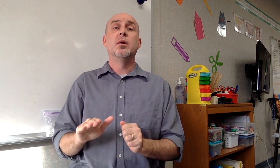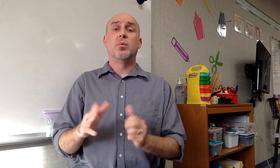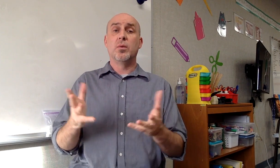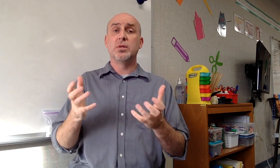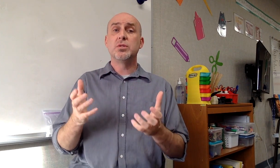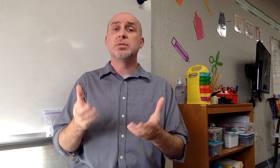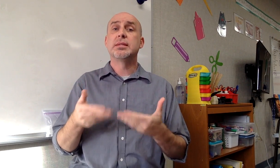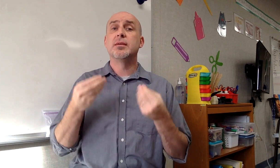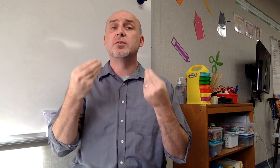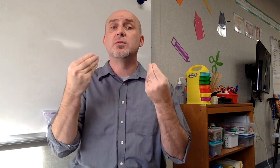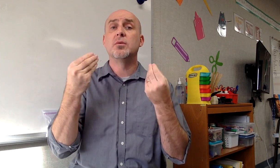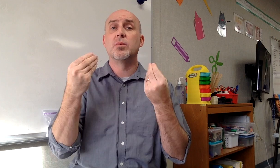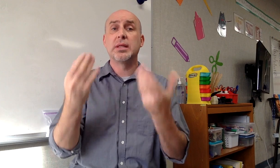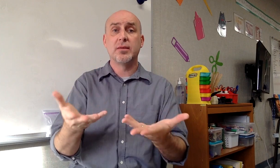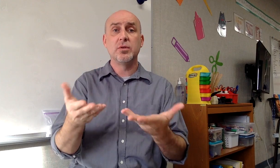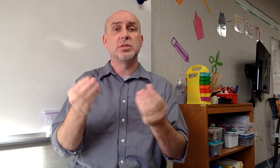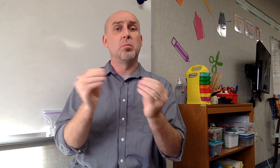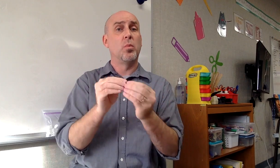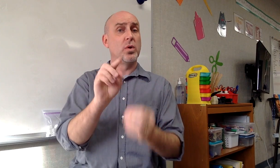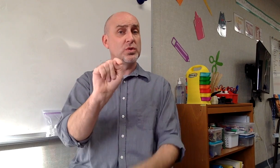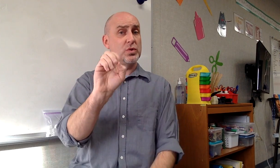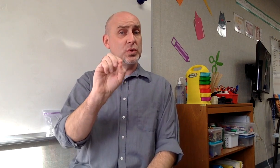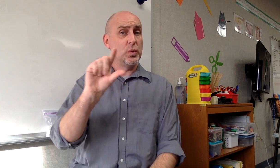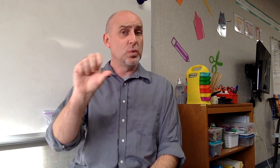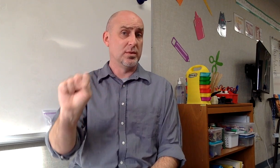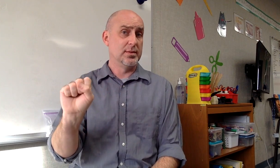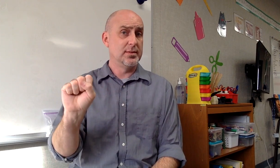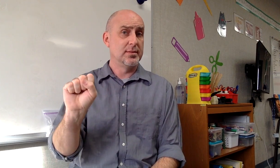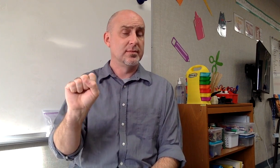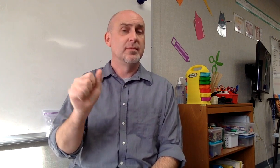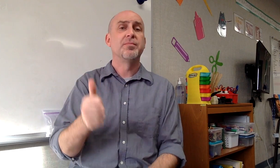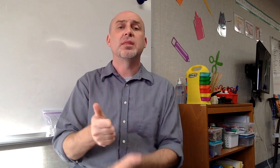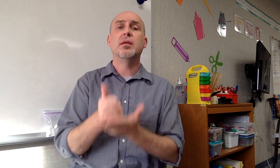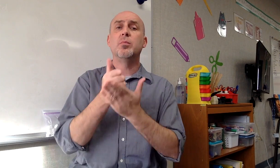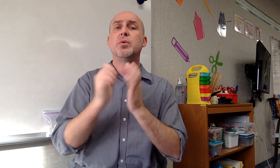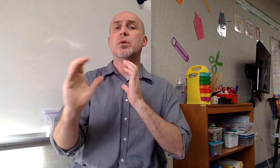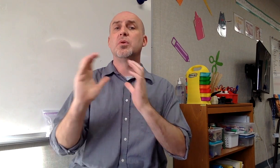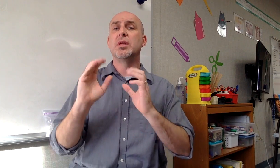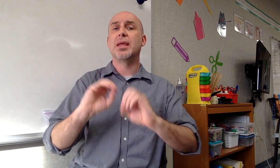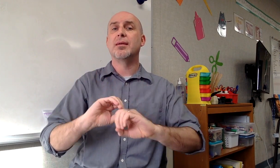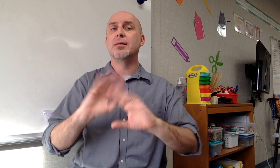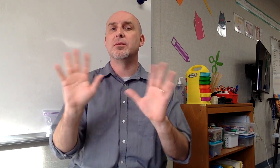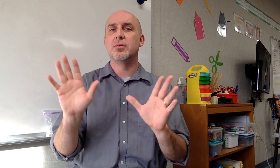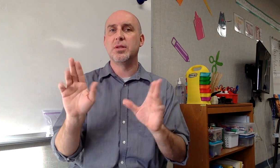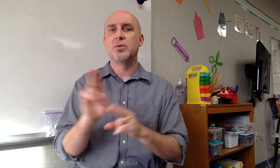What I want to do is give you some more tools to help you communicate clearly